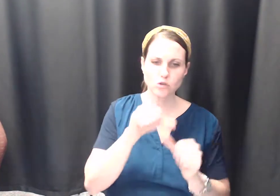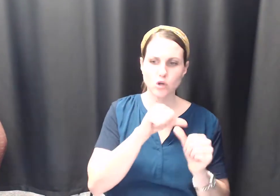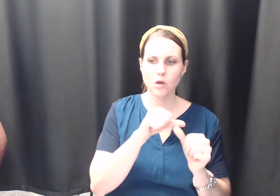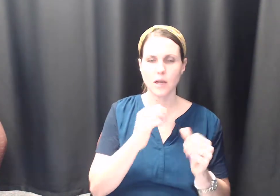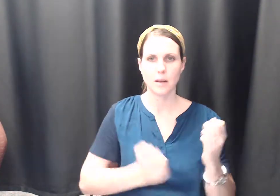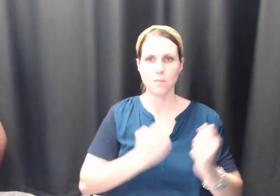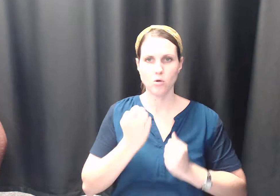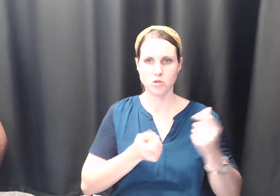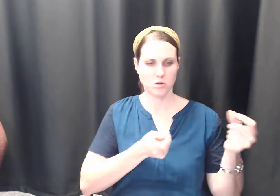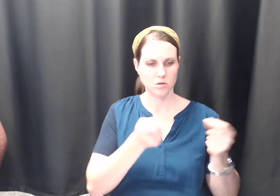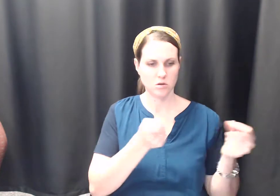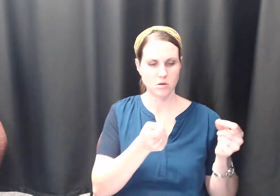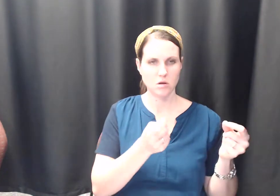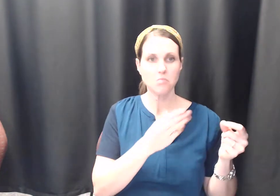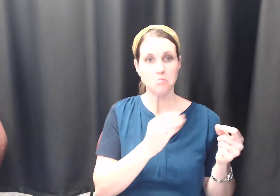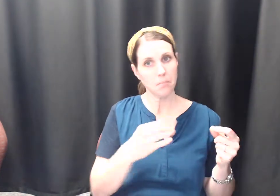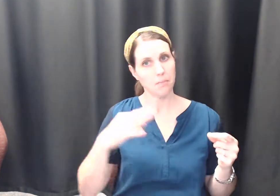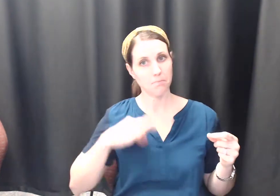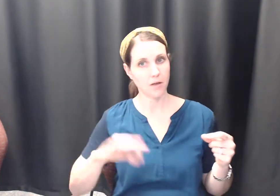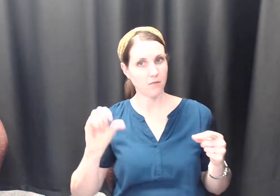produced benefits in others, such as attentiveness.